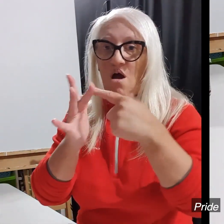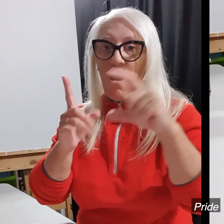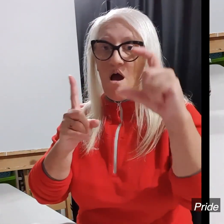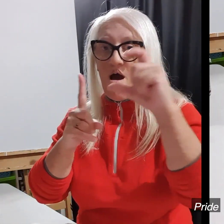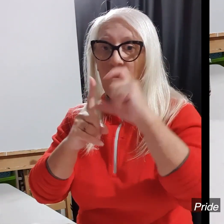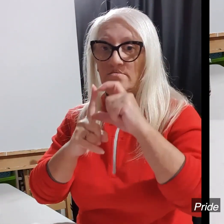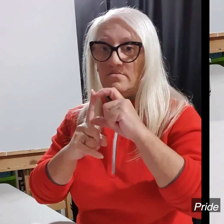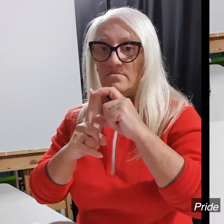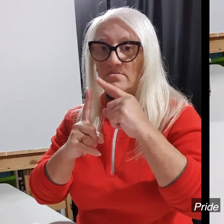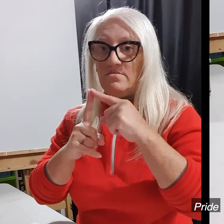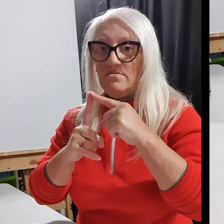pride,